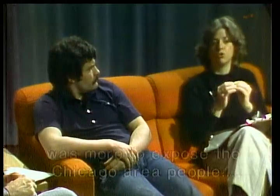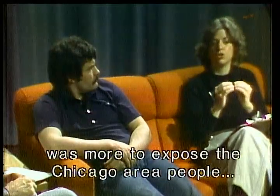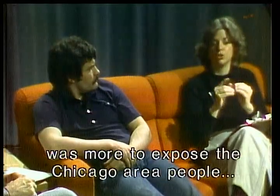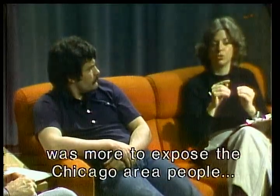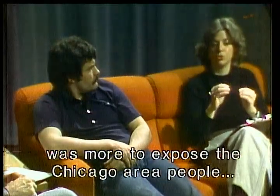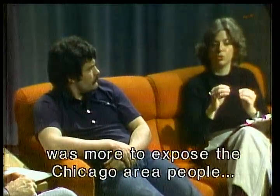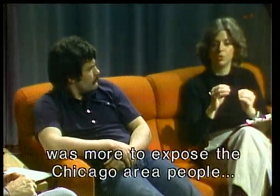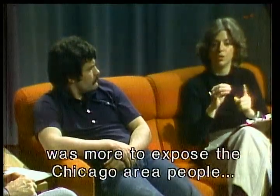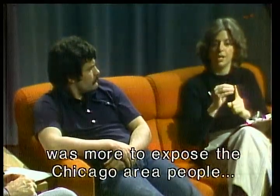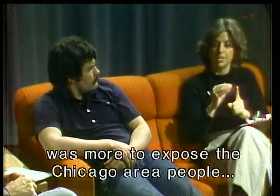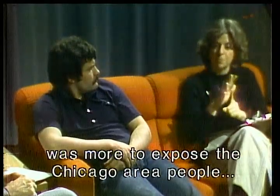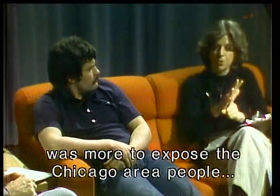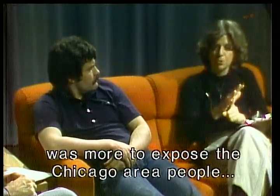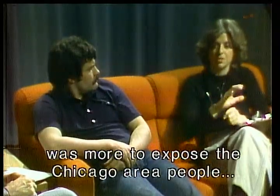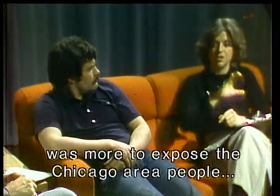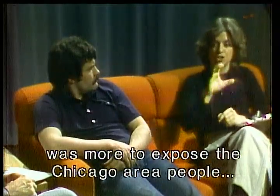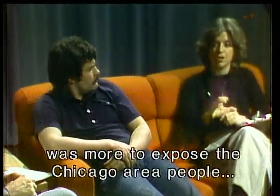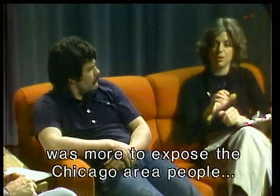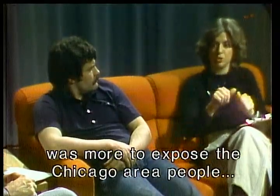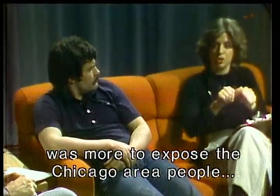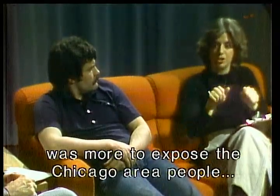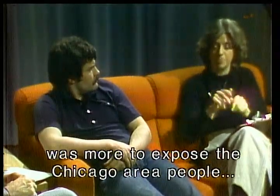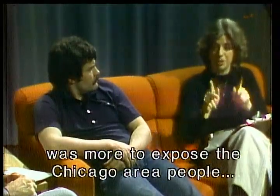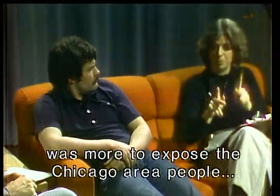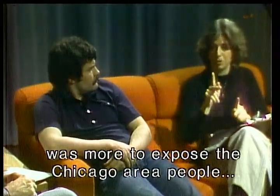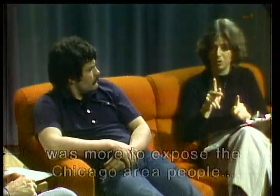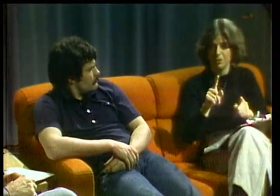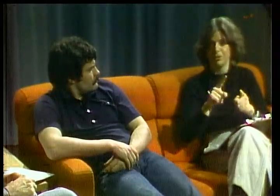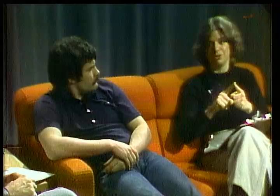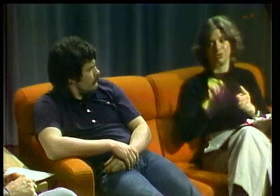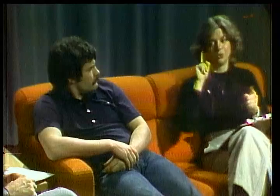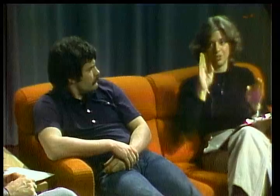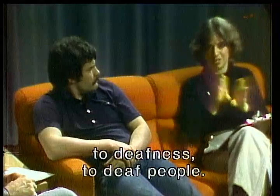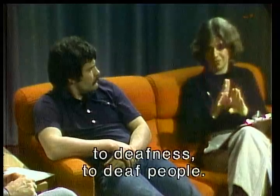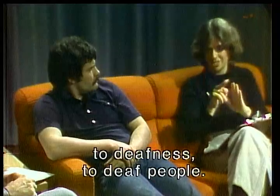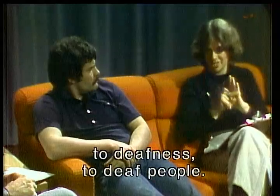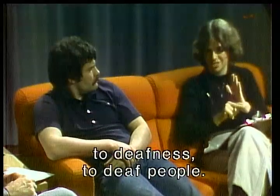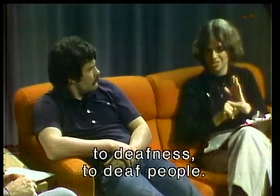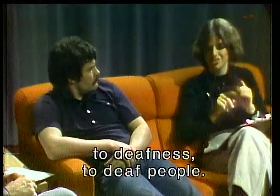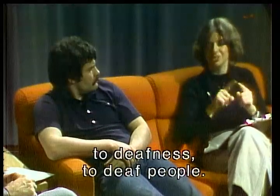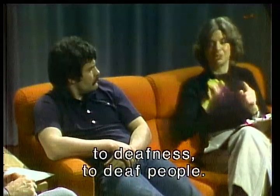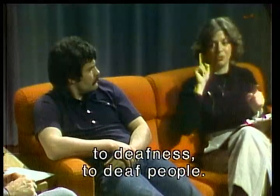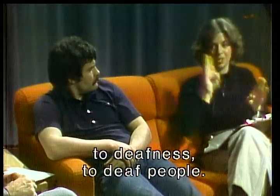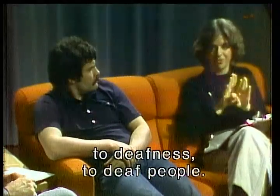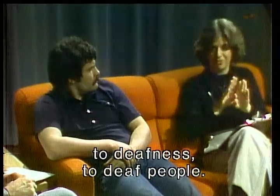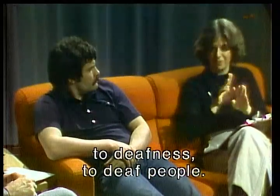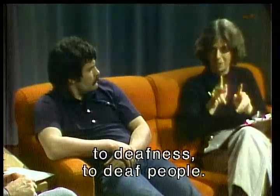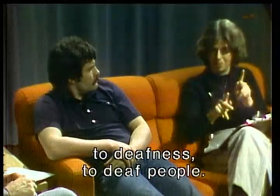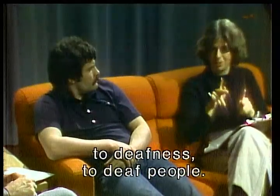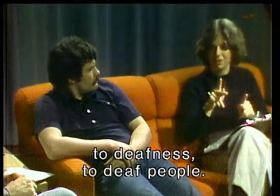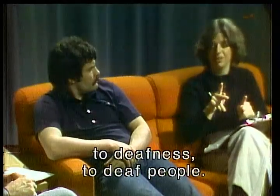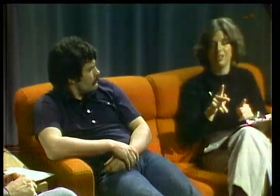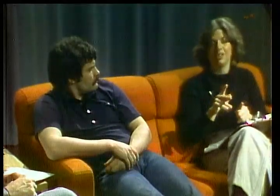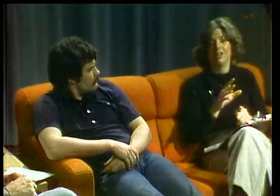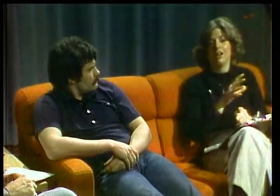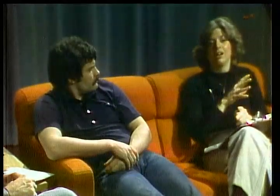to expose the Chicago area people to deafness, to deaf people.